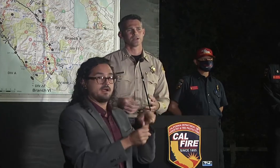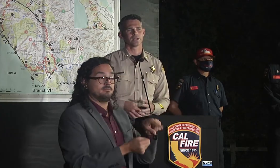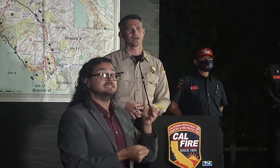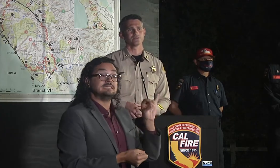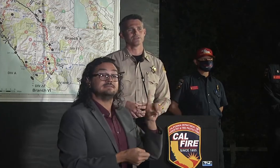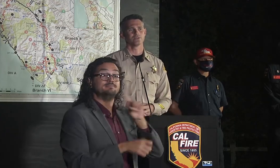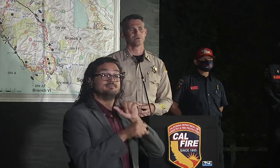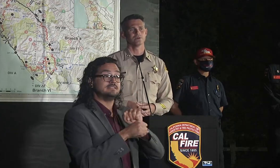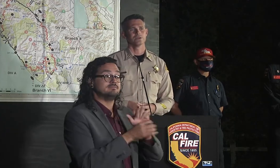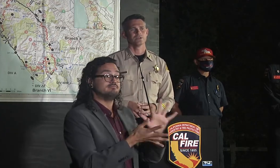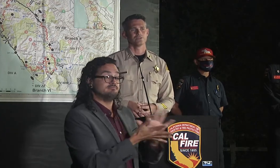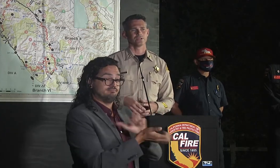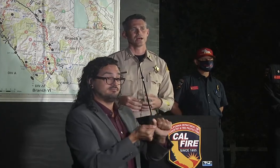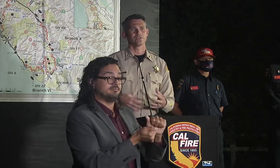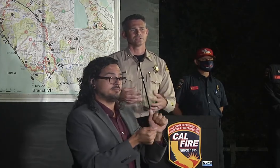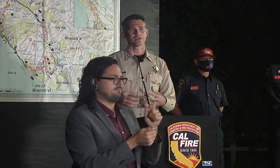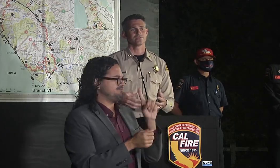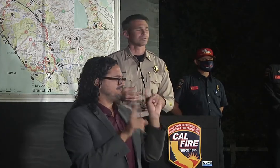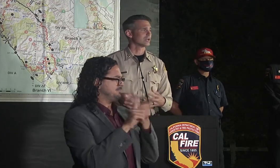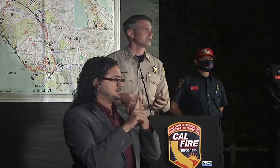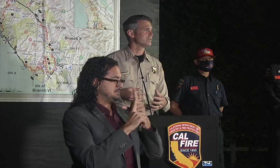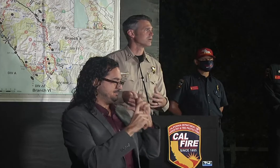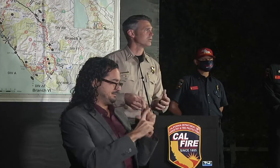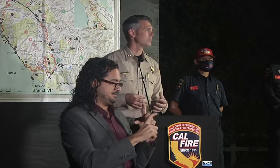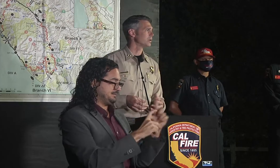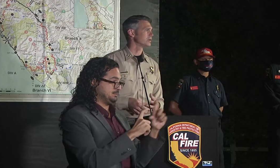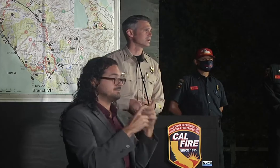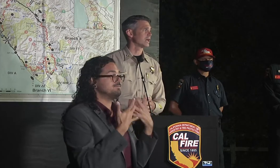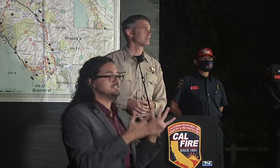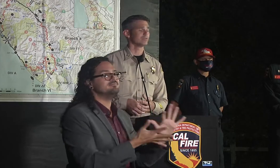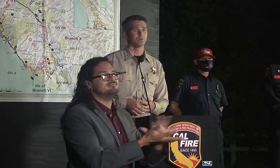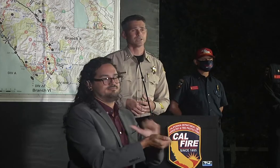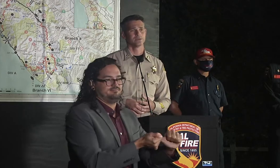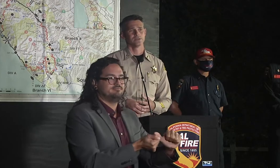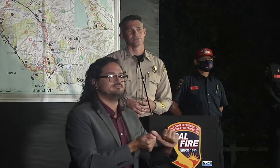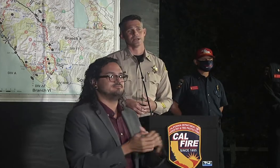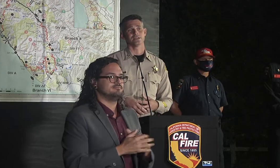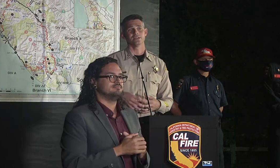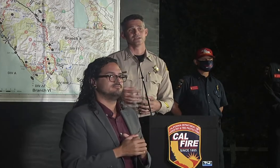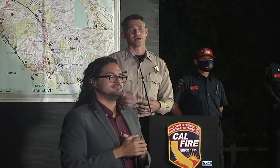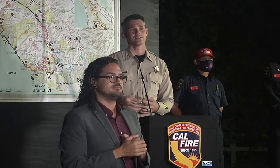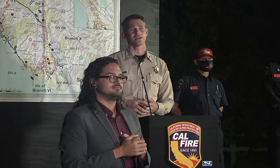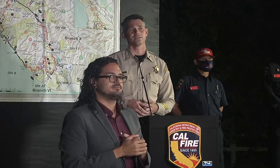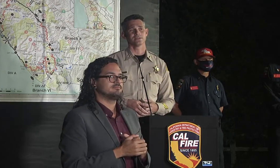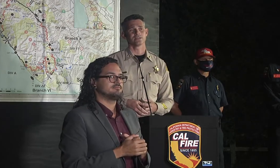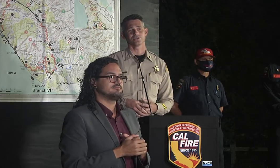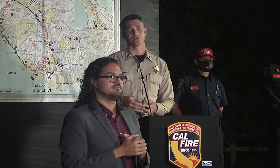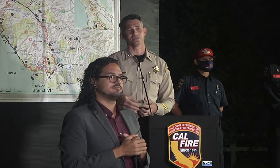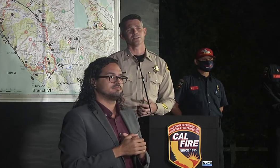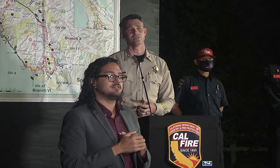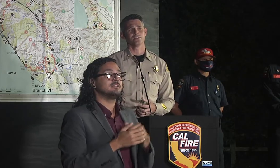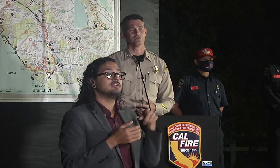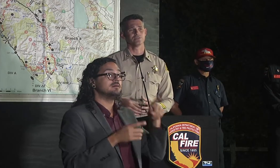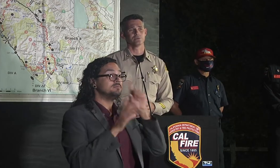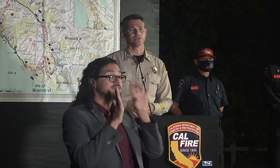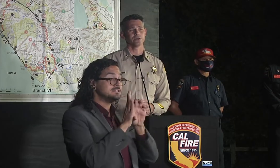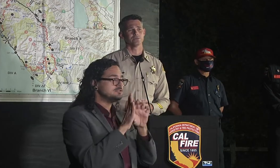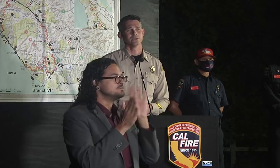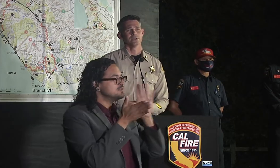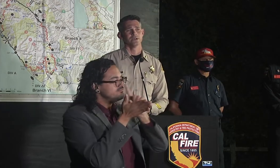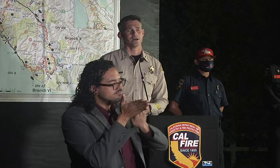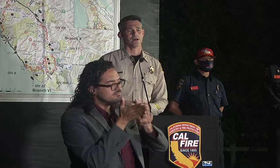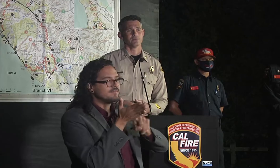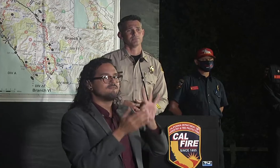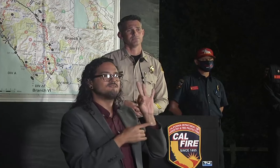to be done on that. And so there's a lot our detectives are going to need to follow up on, and a lot they're doing, a lot they did last night, and a lot they're going to continue to do until we